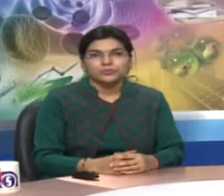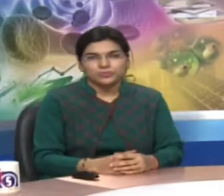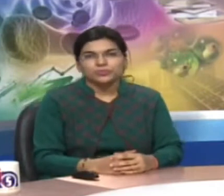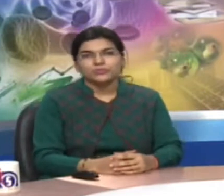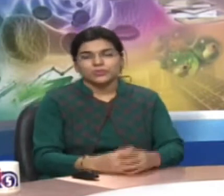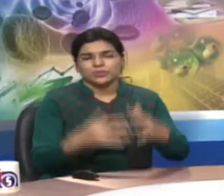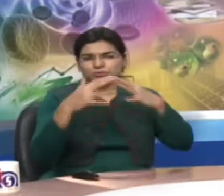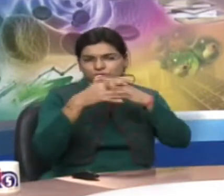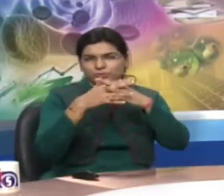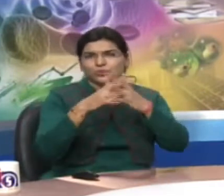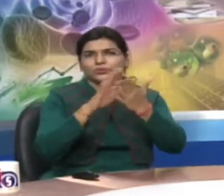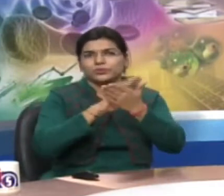Why?